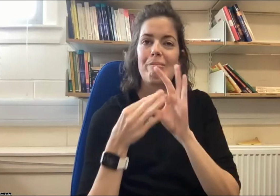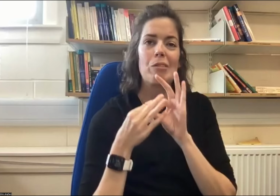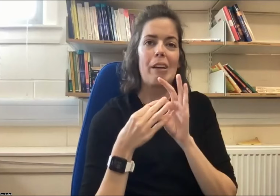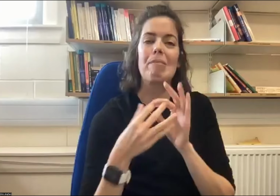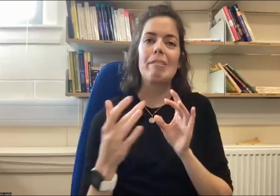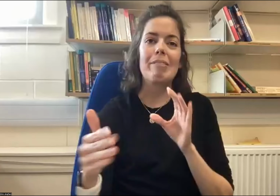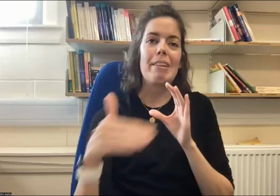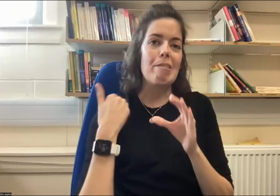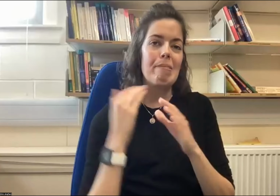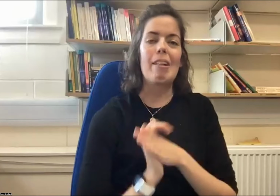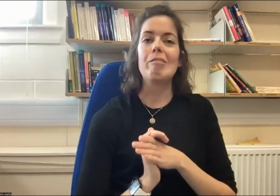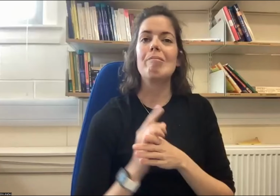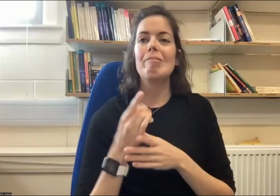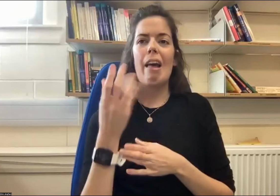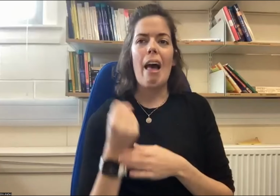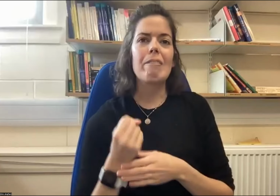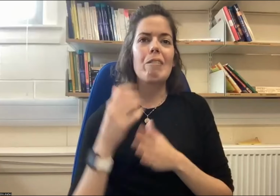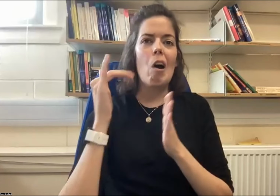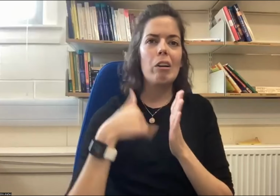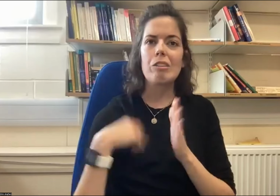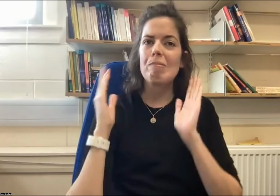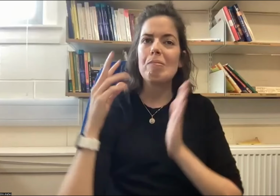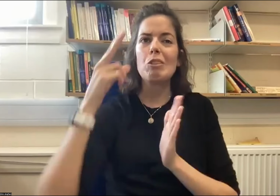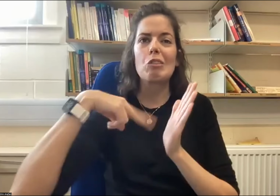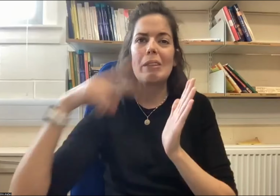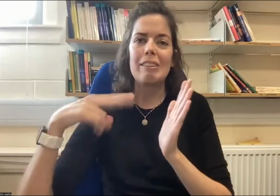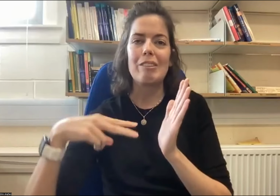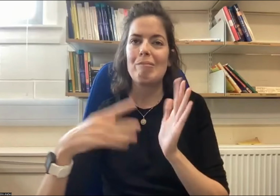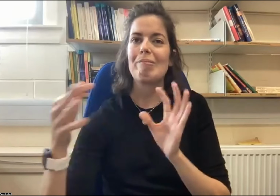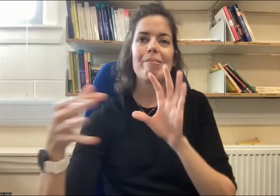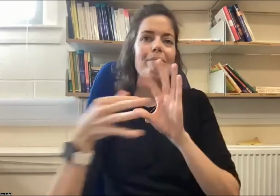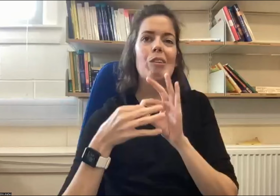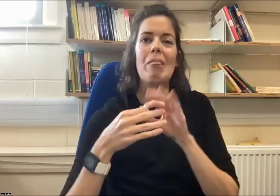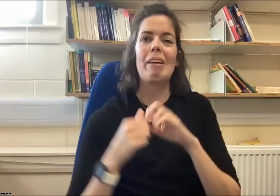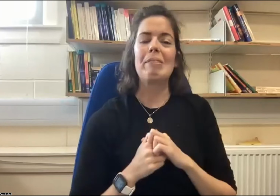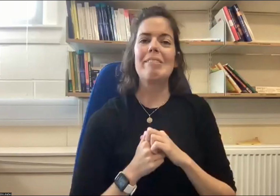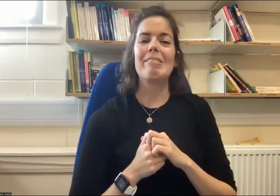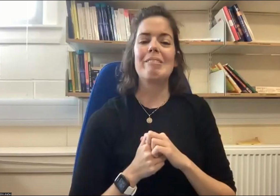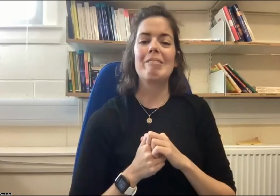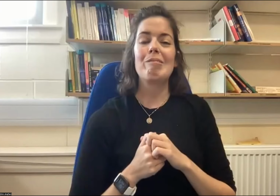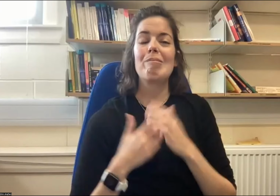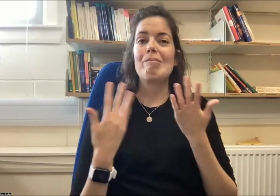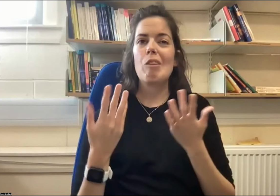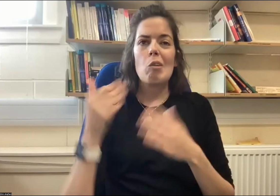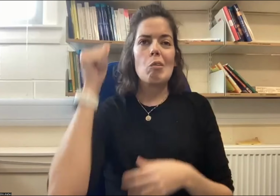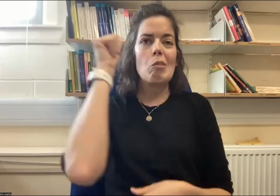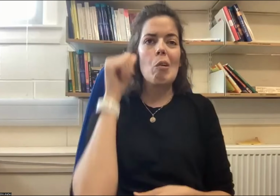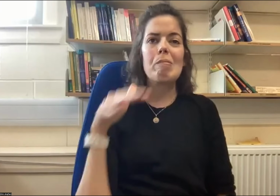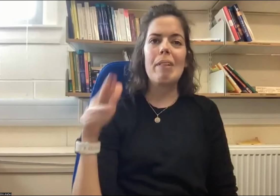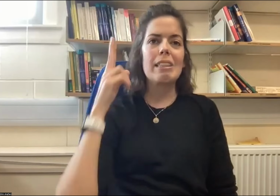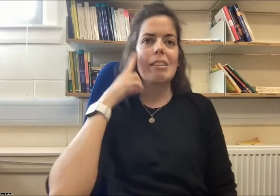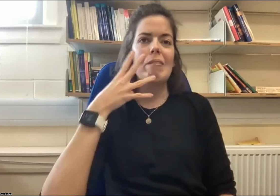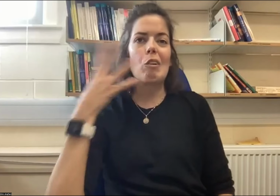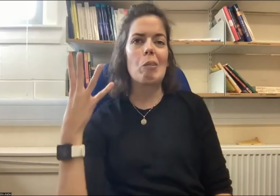all of you. Please contact me, stay in touch, email me your questions. If you know of any articles that I should read, please do let me